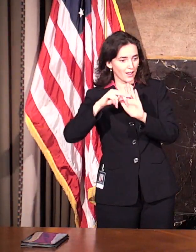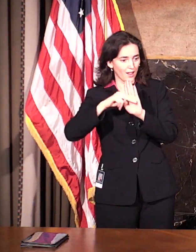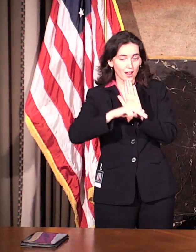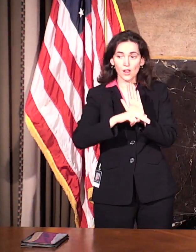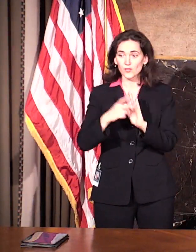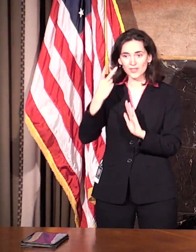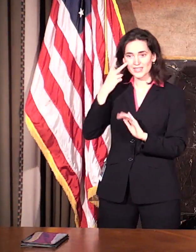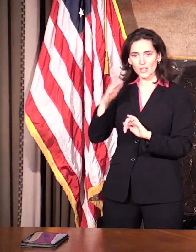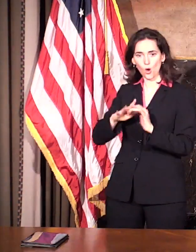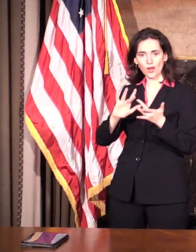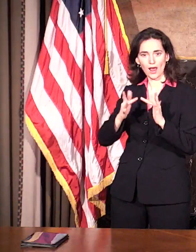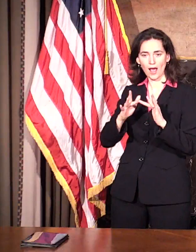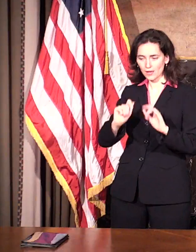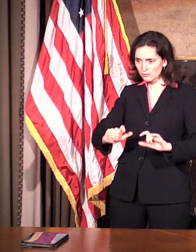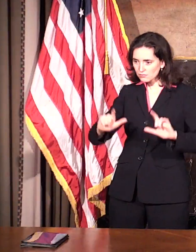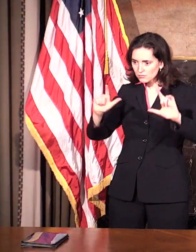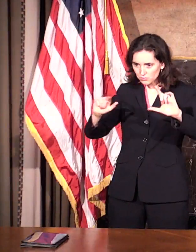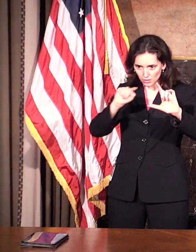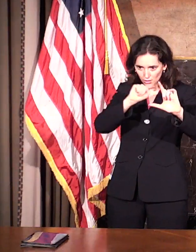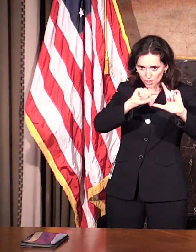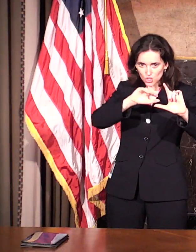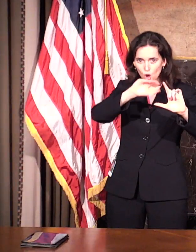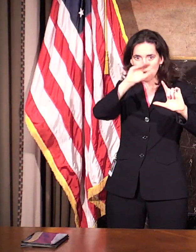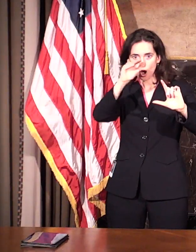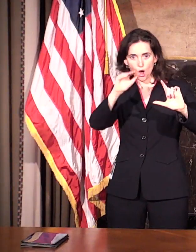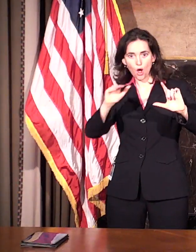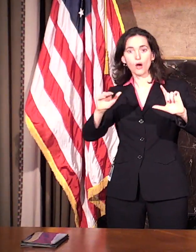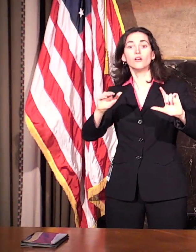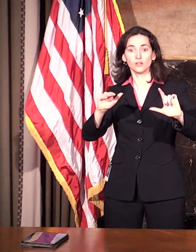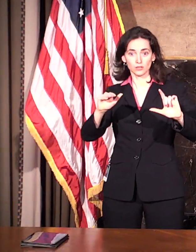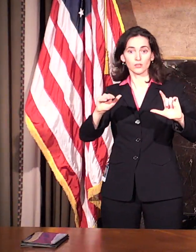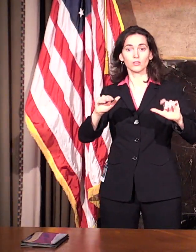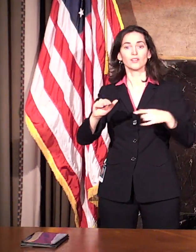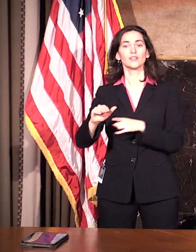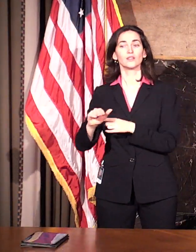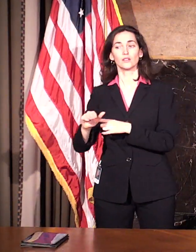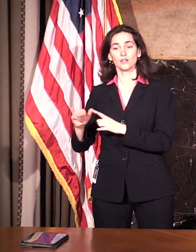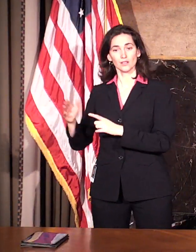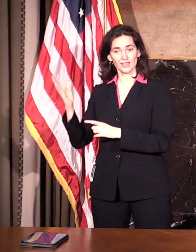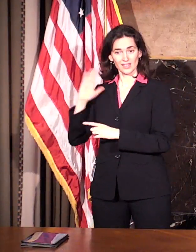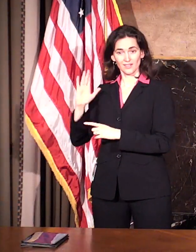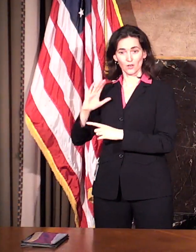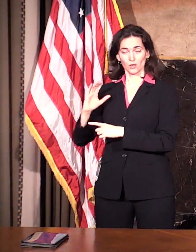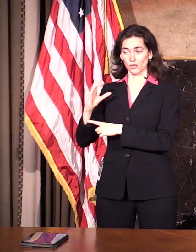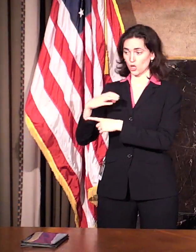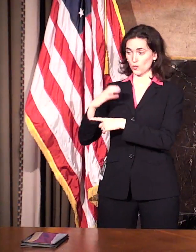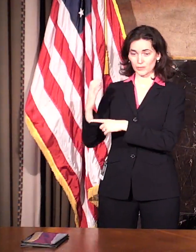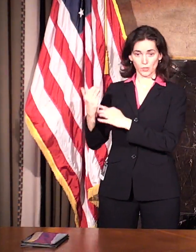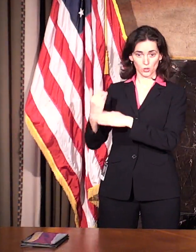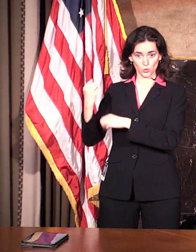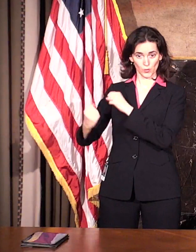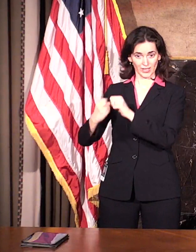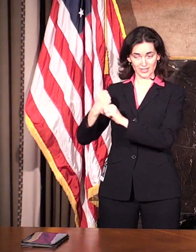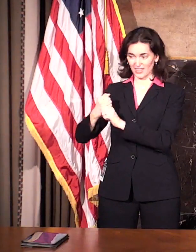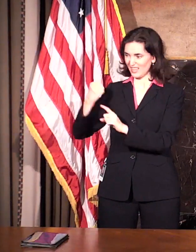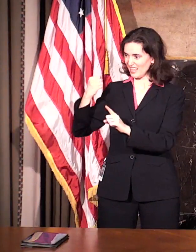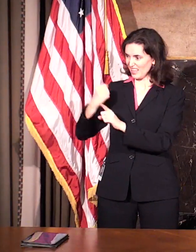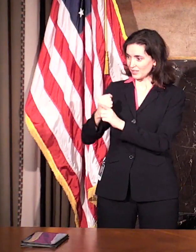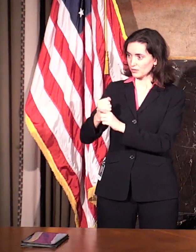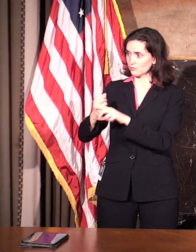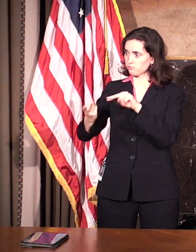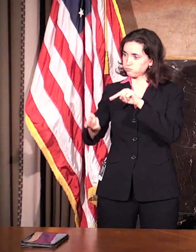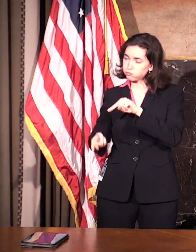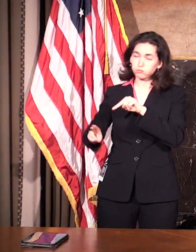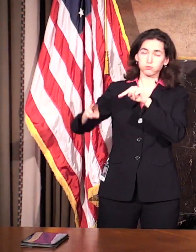on the dashboard right now, we've actually recovered almost all of the ground that we lost with this New Year's surge.